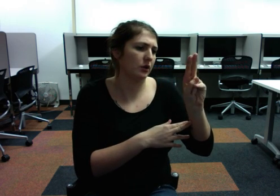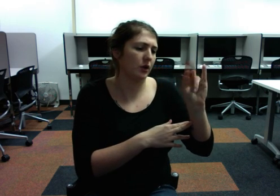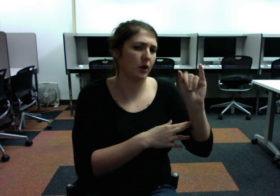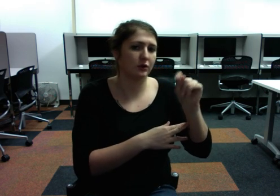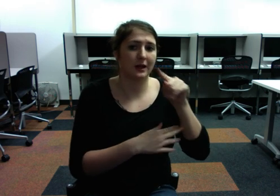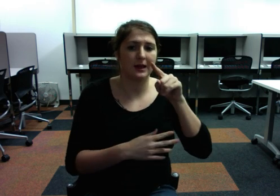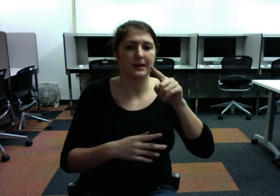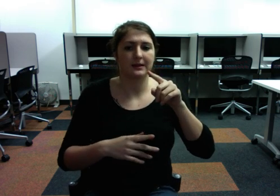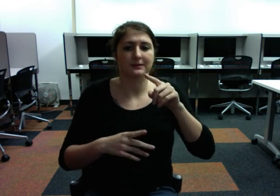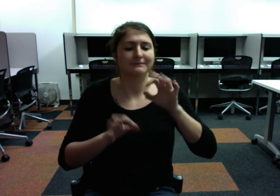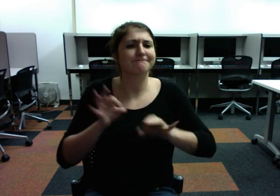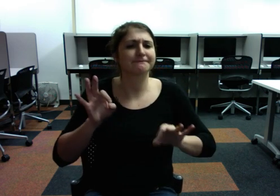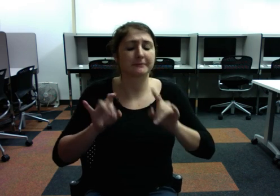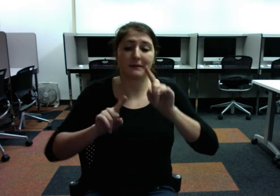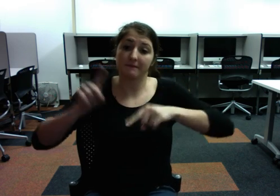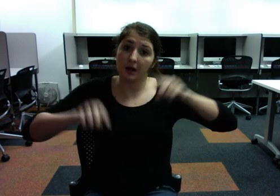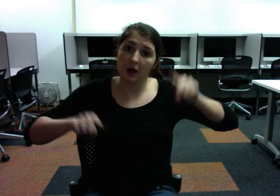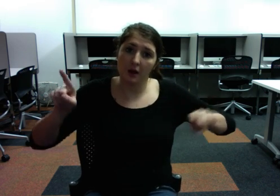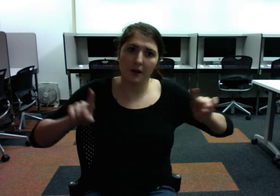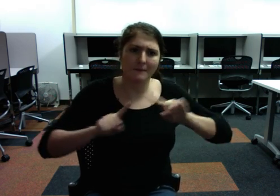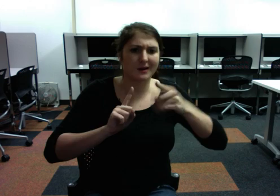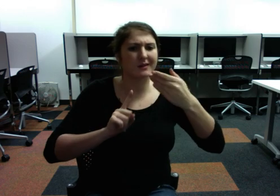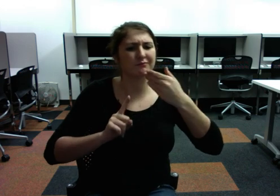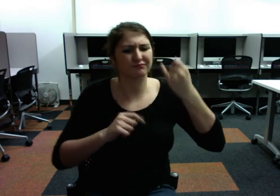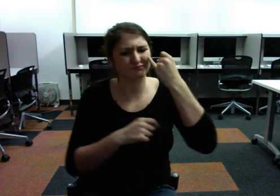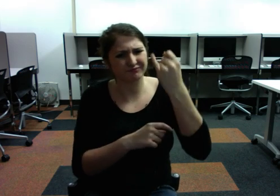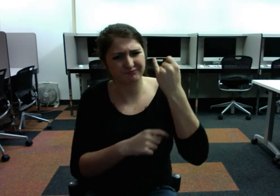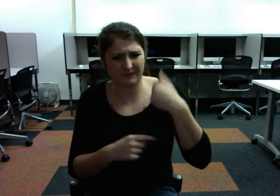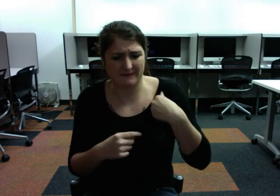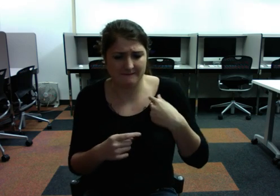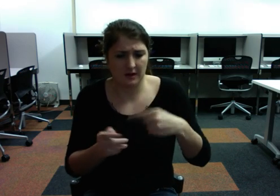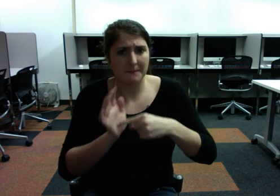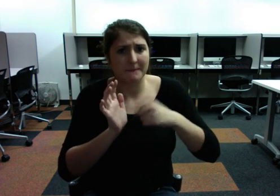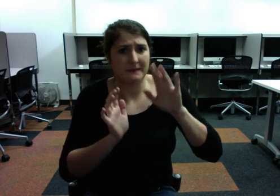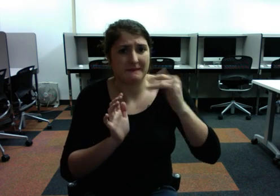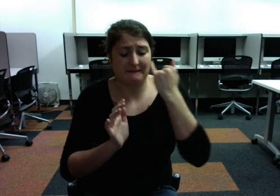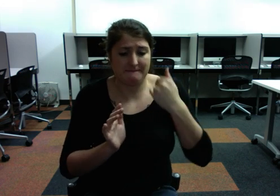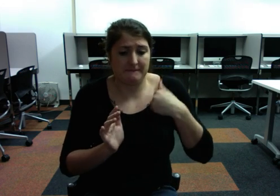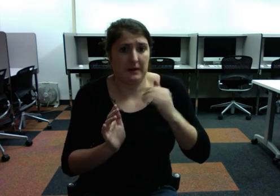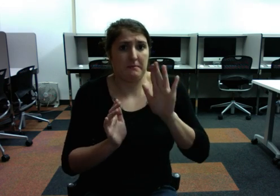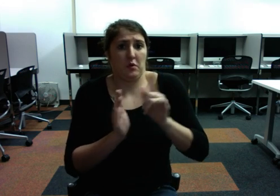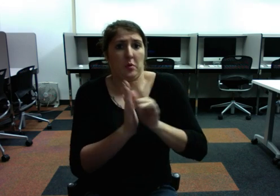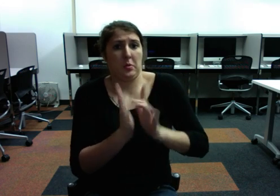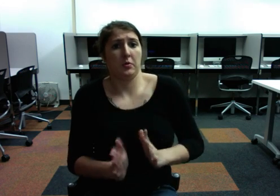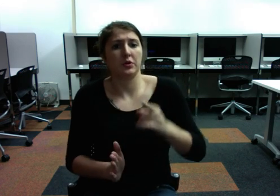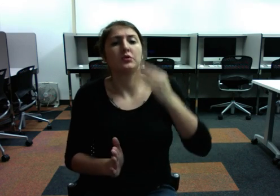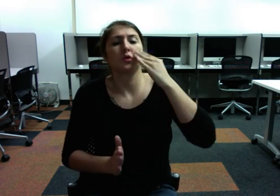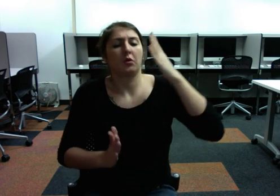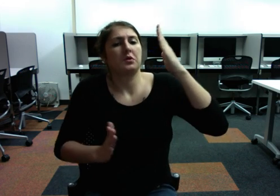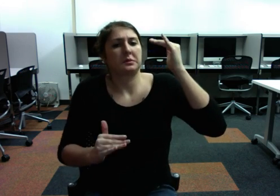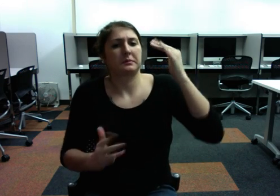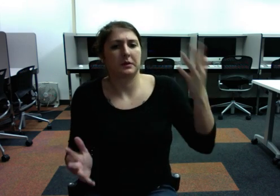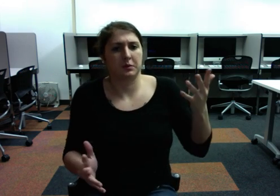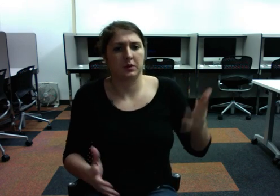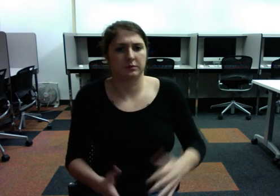you a concept. If I'm representing you, you'll know kind of what to expect. First of all, we meet with you,